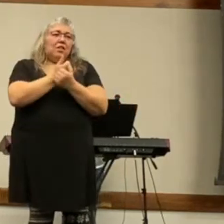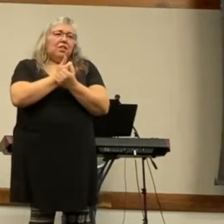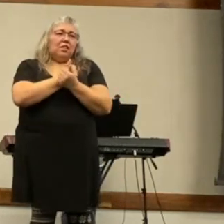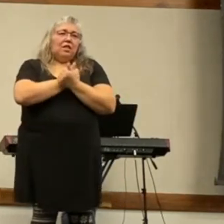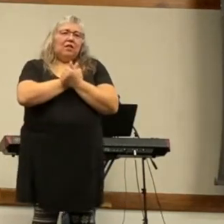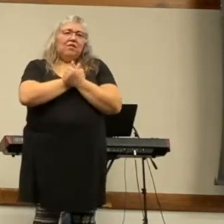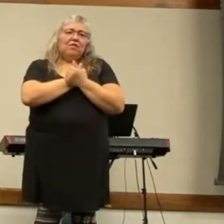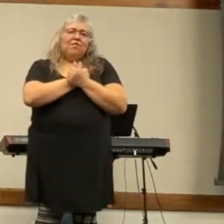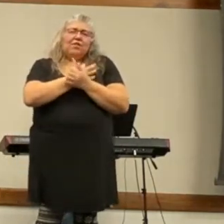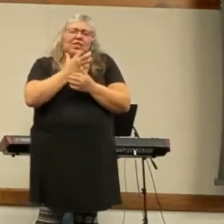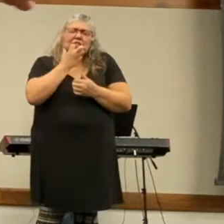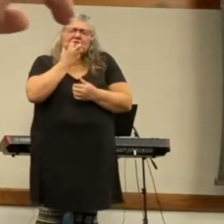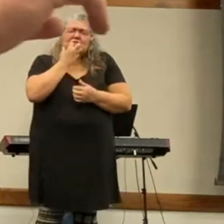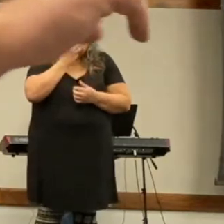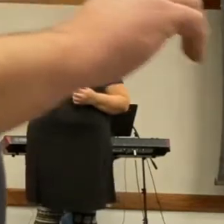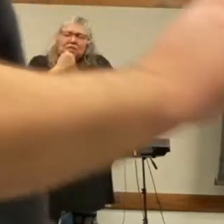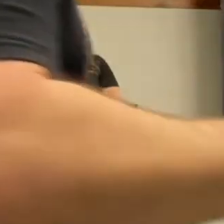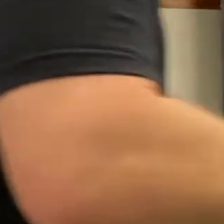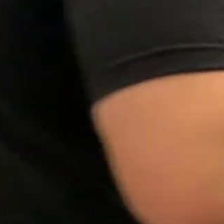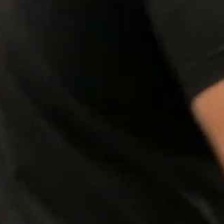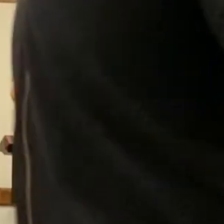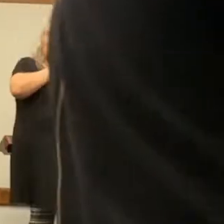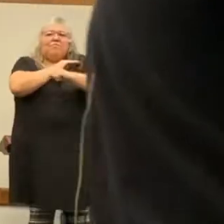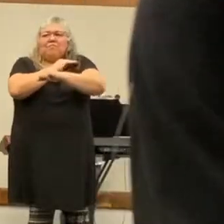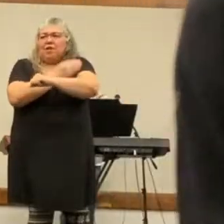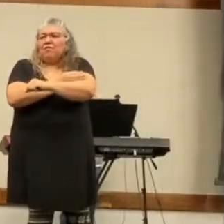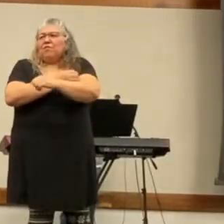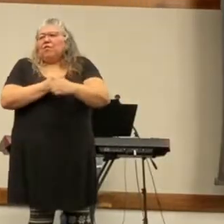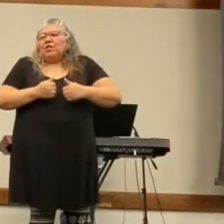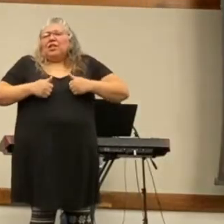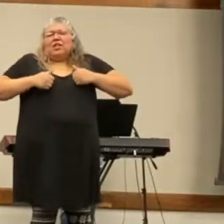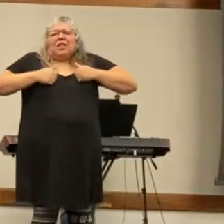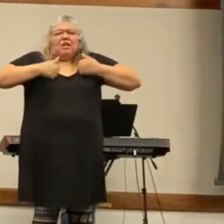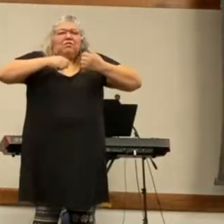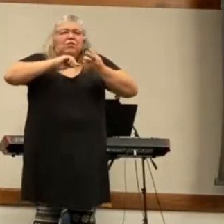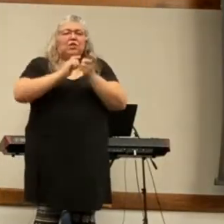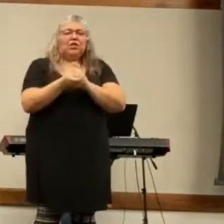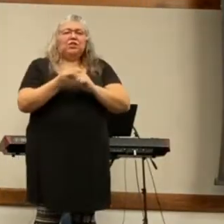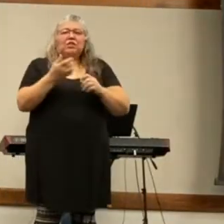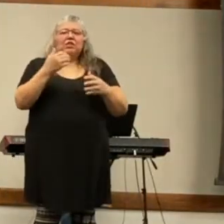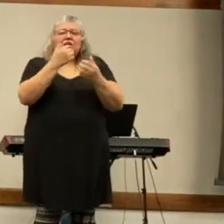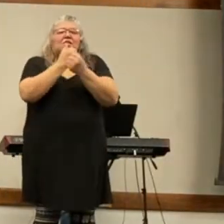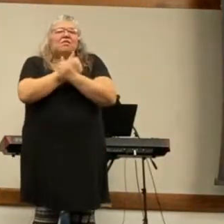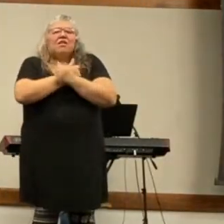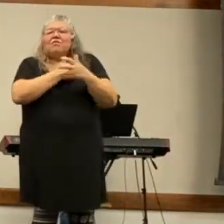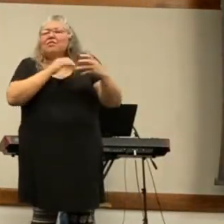is deep and powerful and life-changing. His love is unshakable.